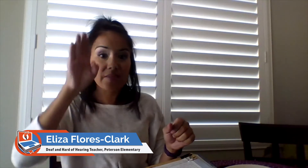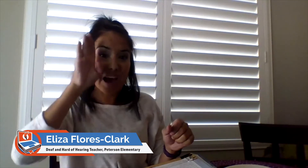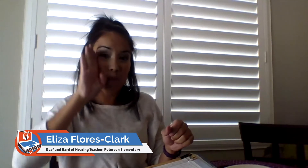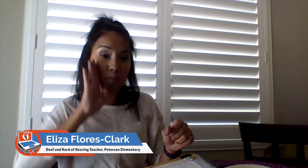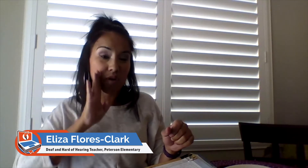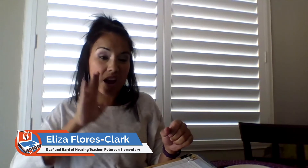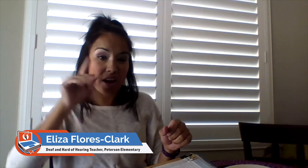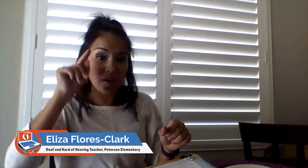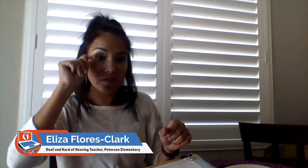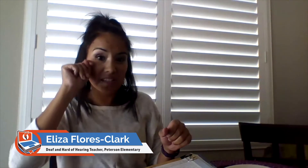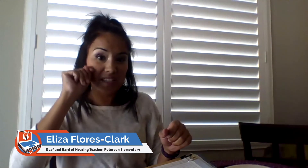that brown